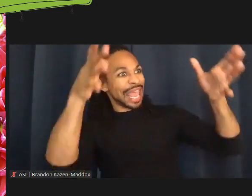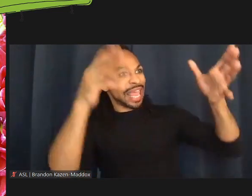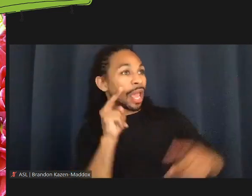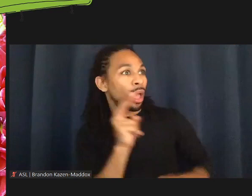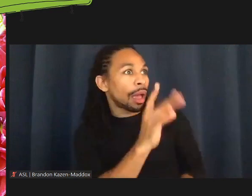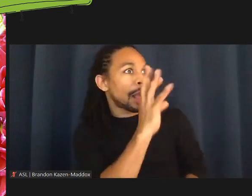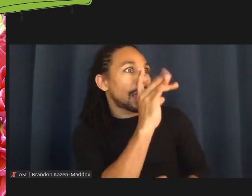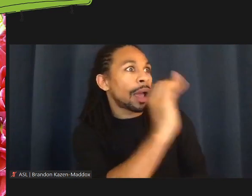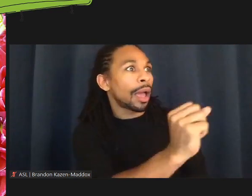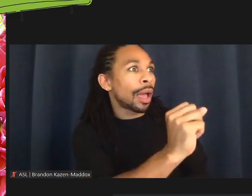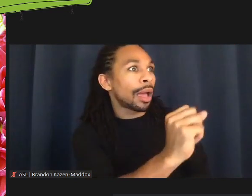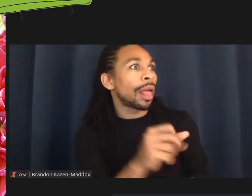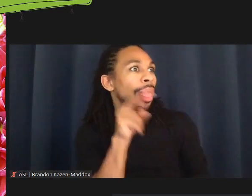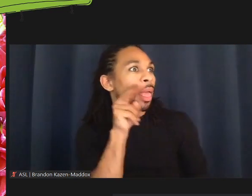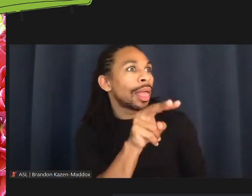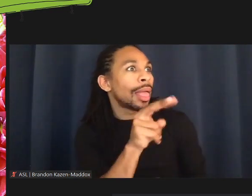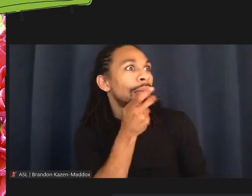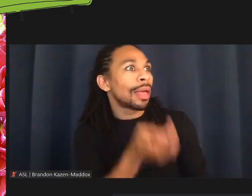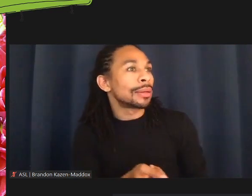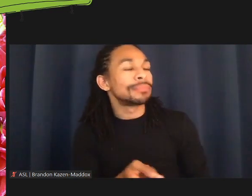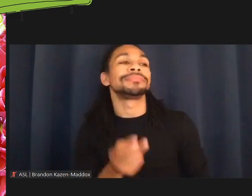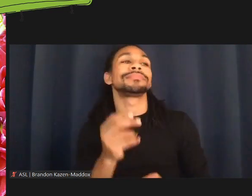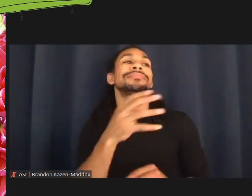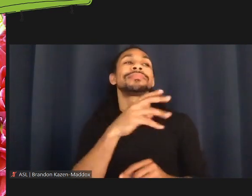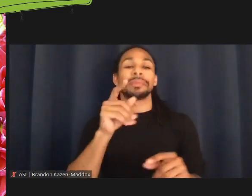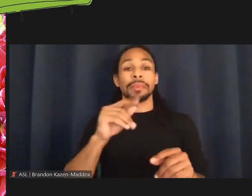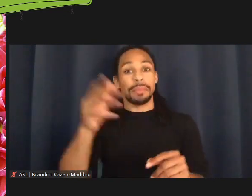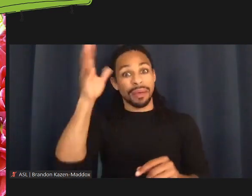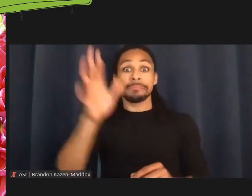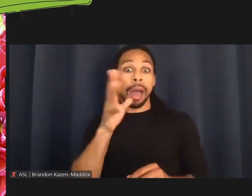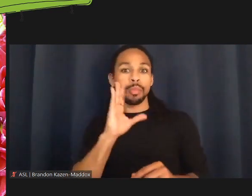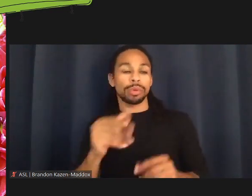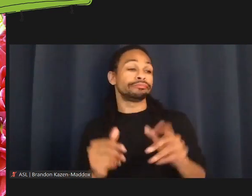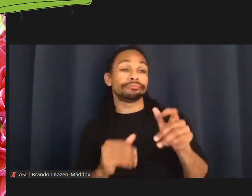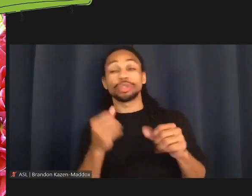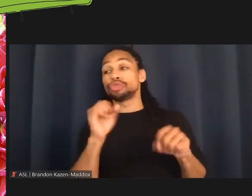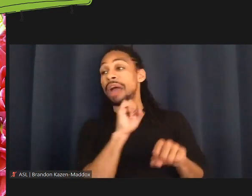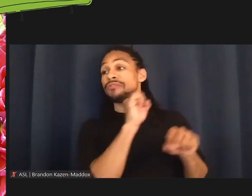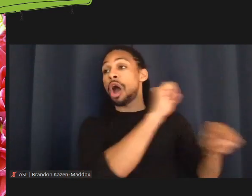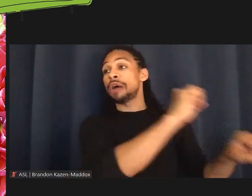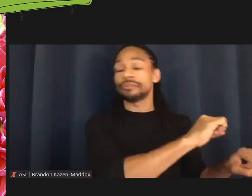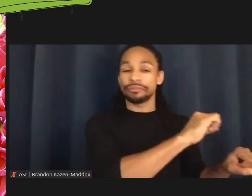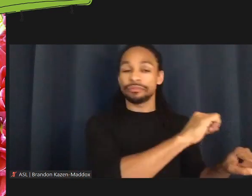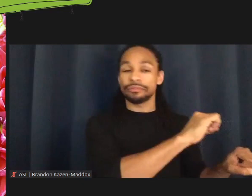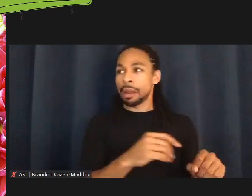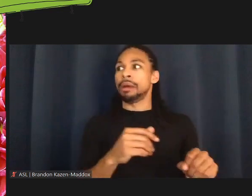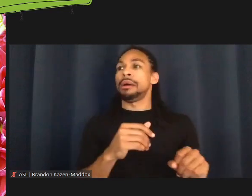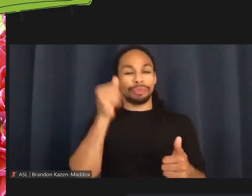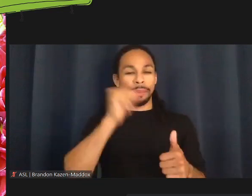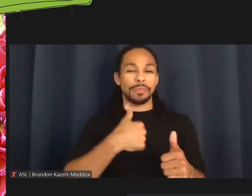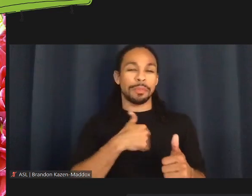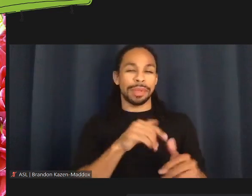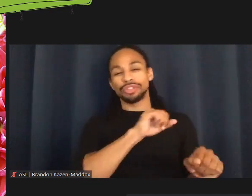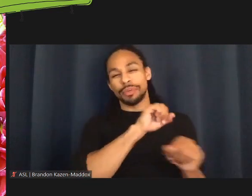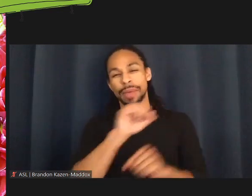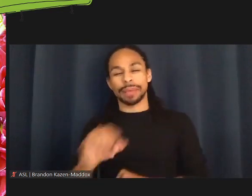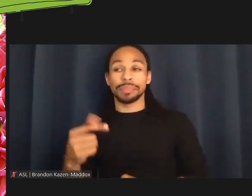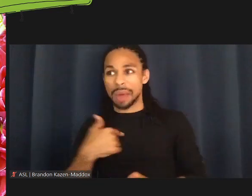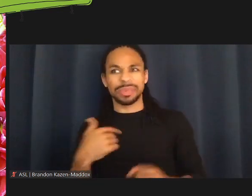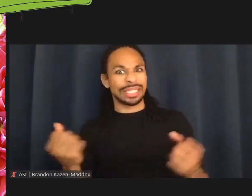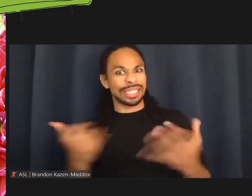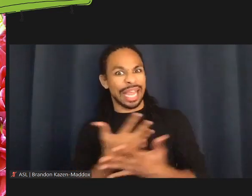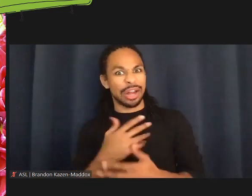funny to me now, but little Eddie was scared and pissed. I have a learning difference. Even though I'm way